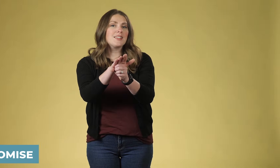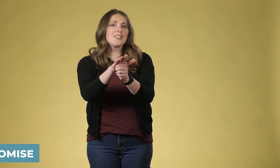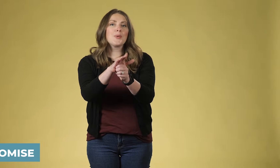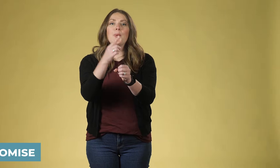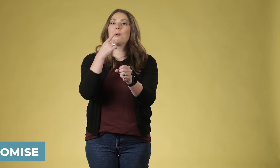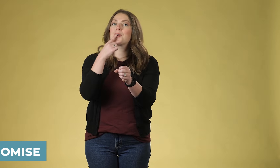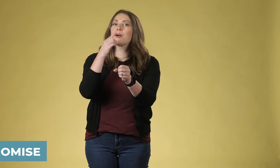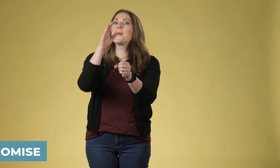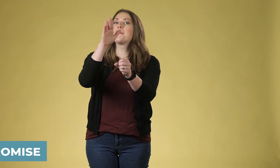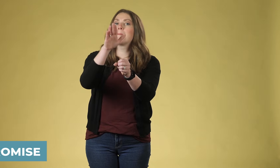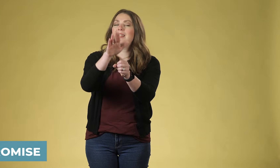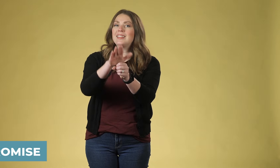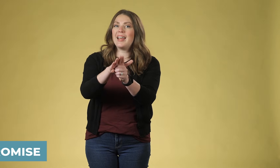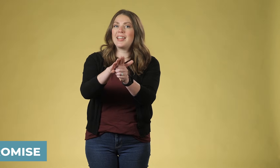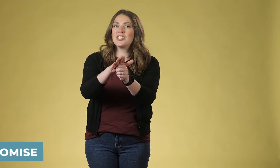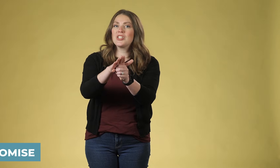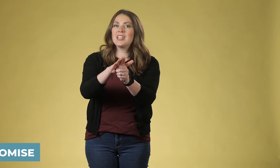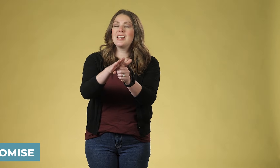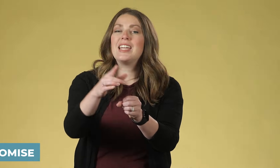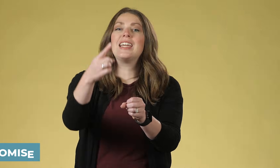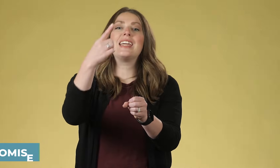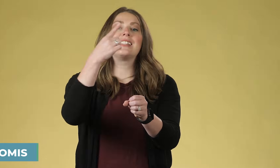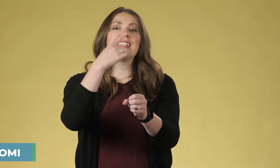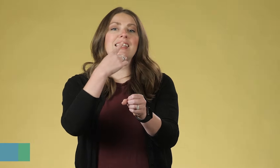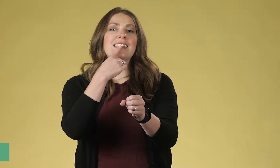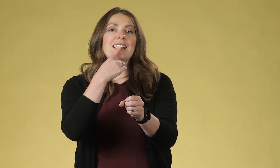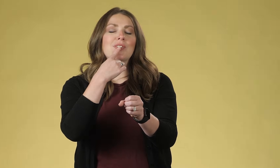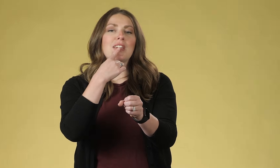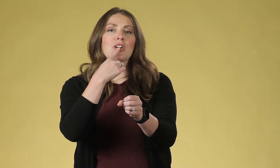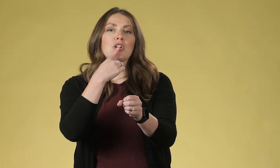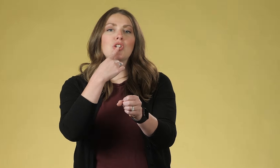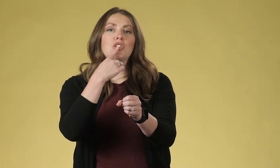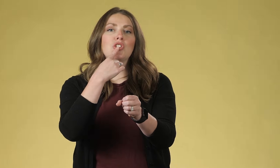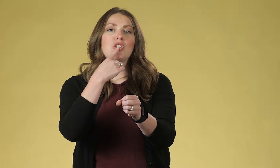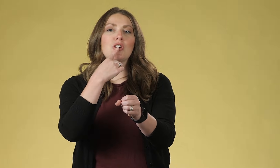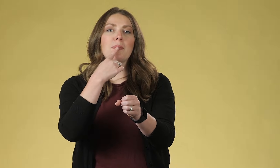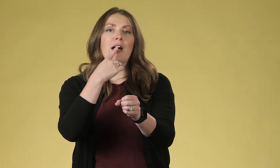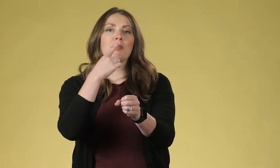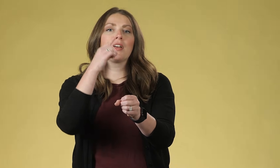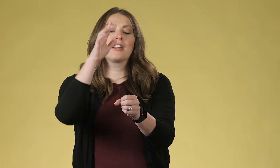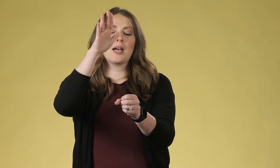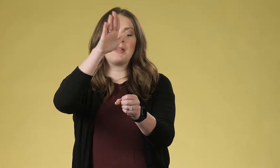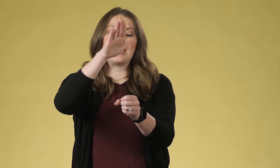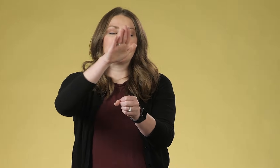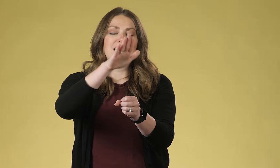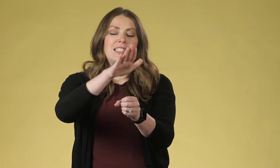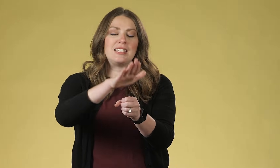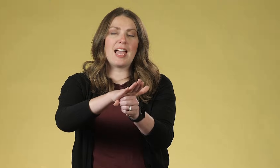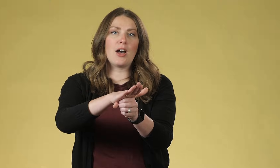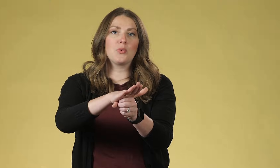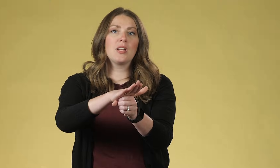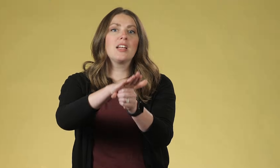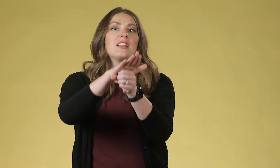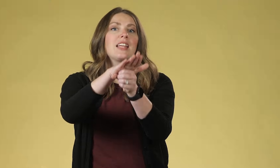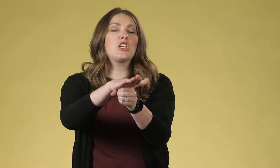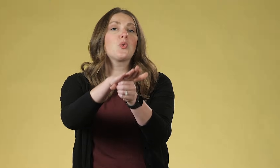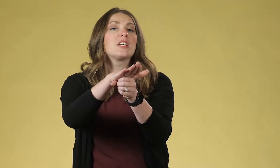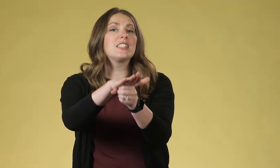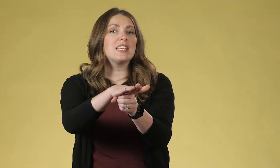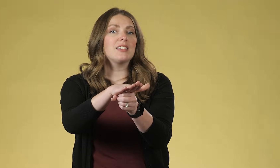Promise or pledge. It's an index finger to your mouth coming down like you are